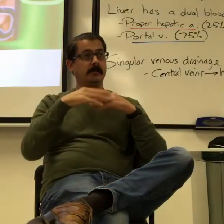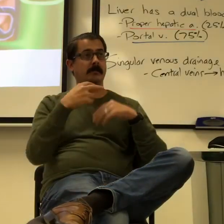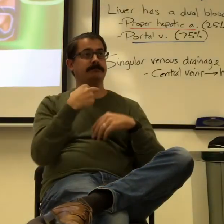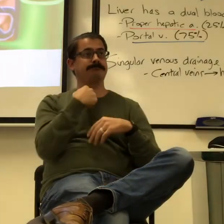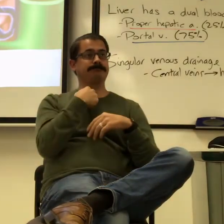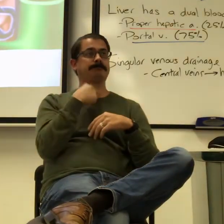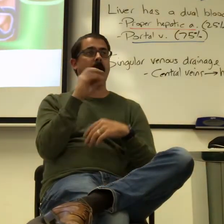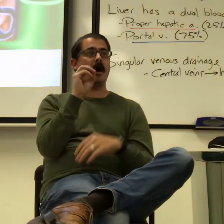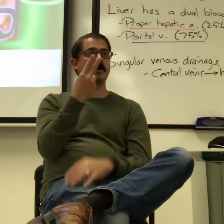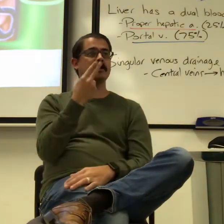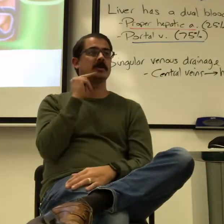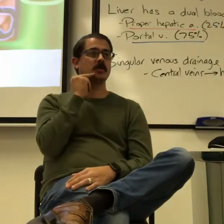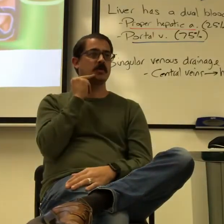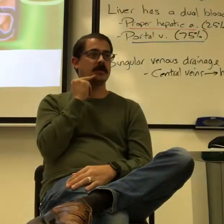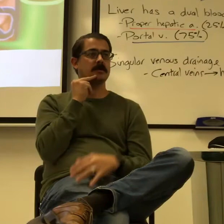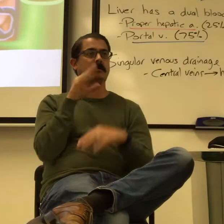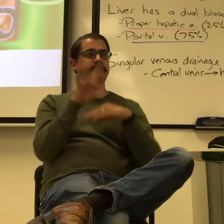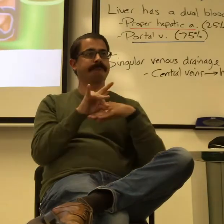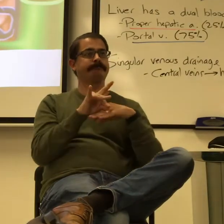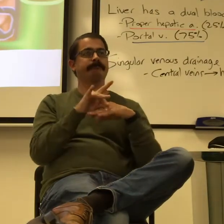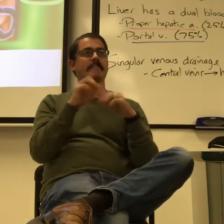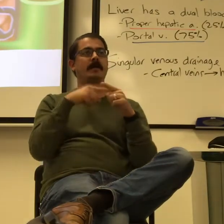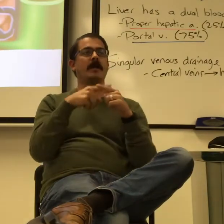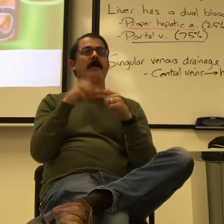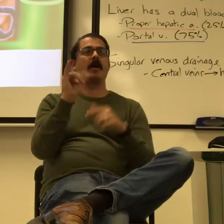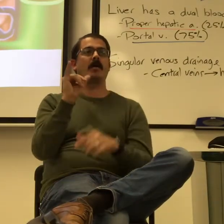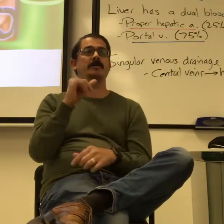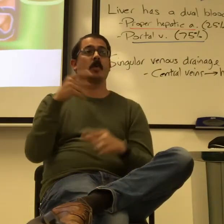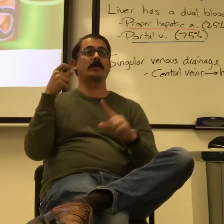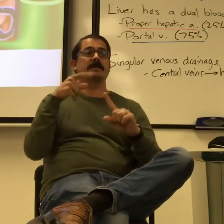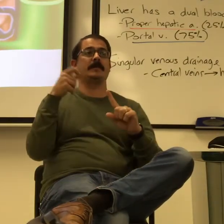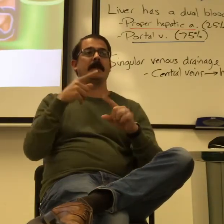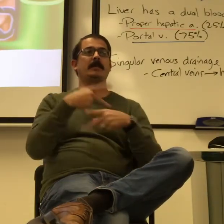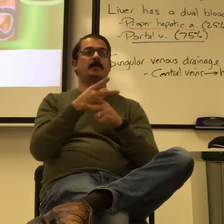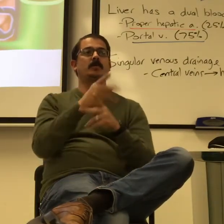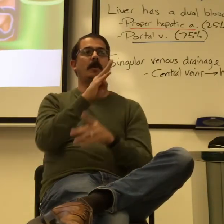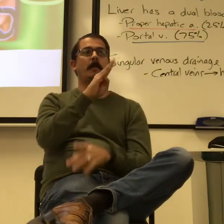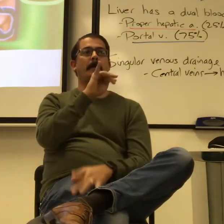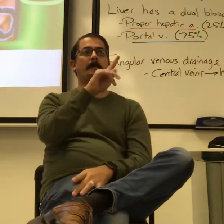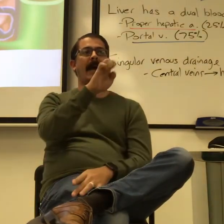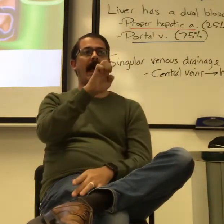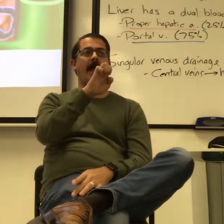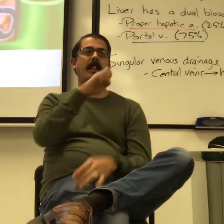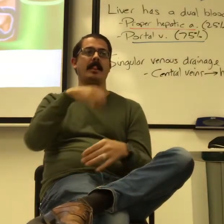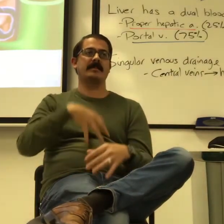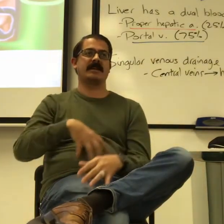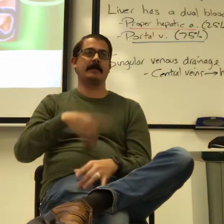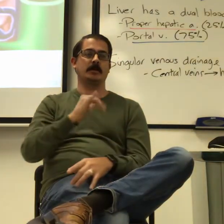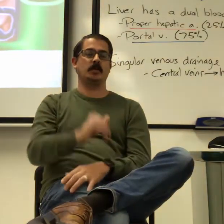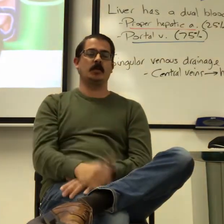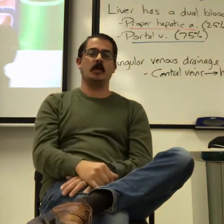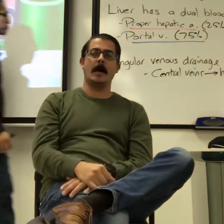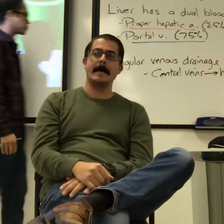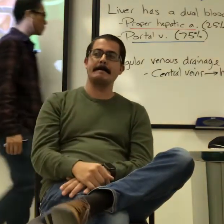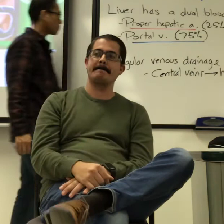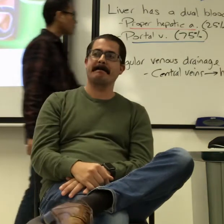nutrients you ate, and they also are stimulated to produce bile. So